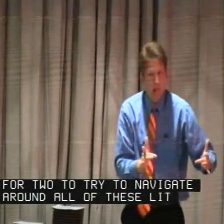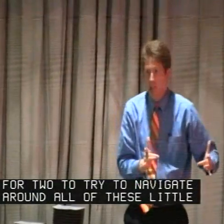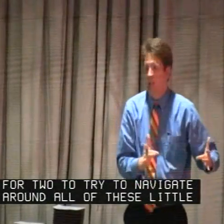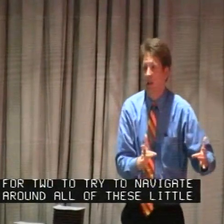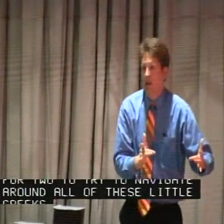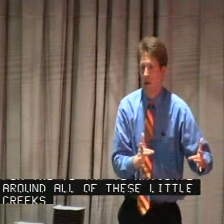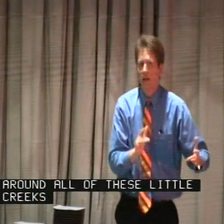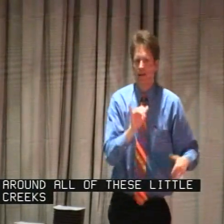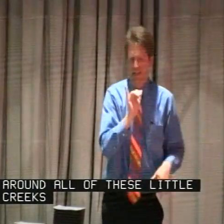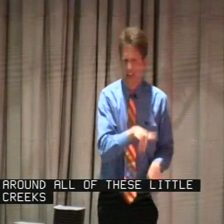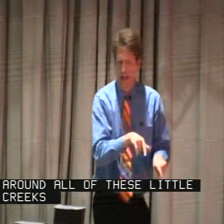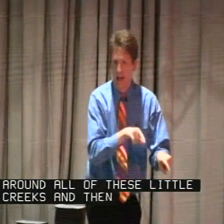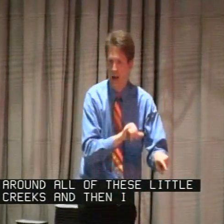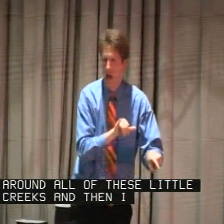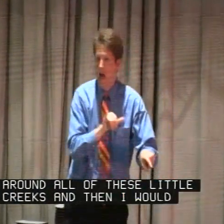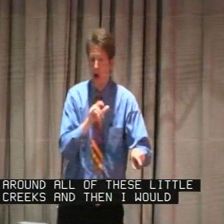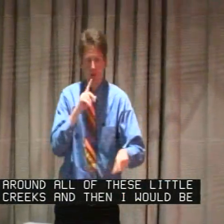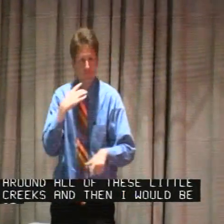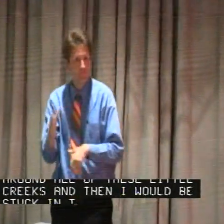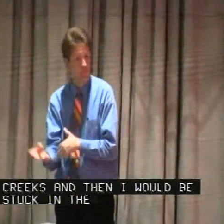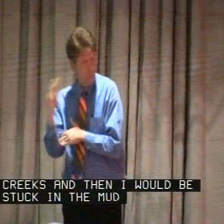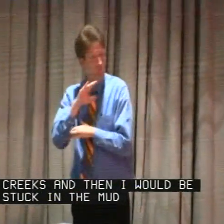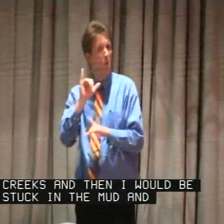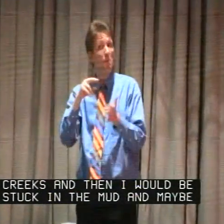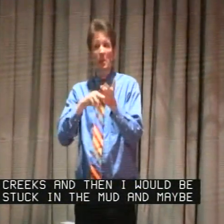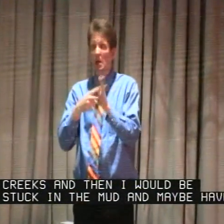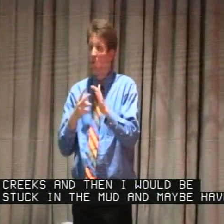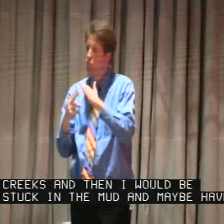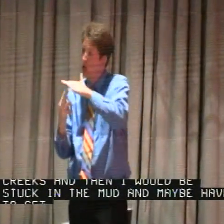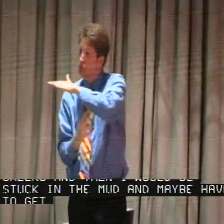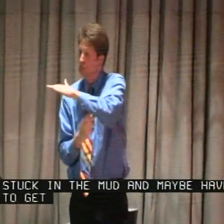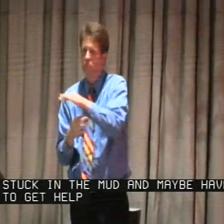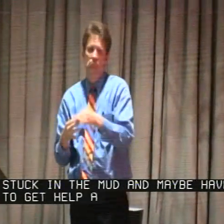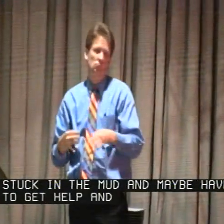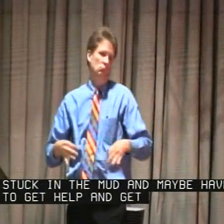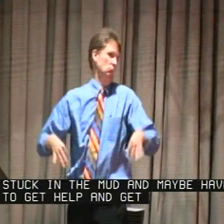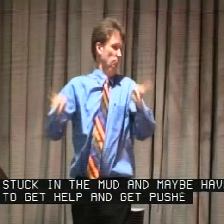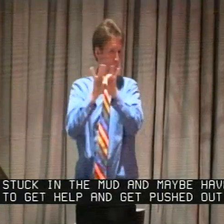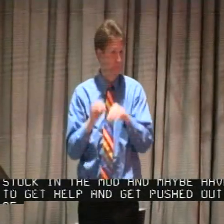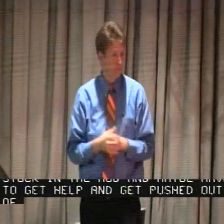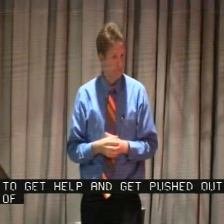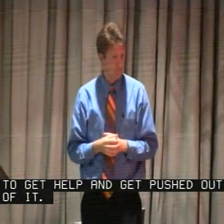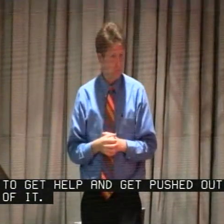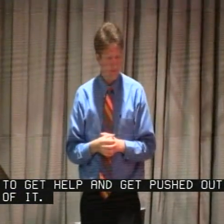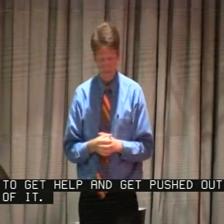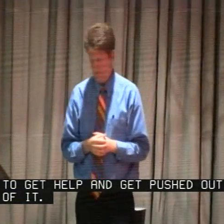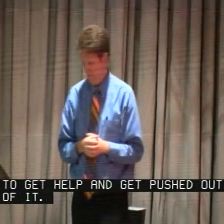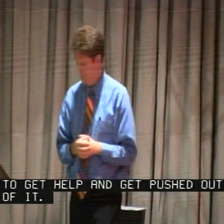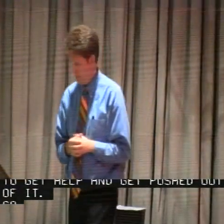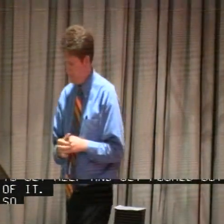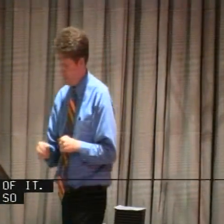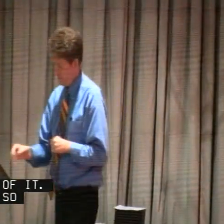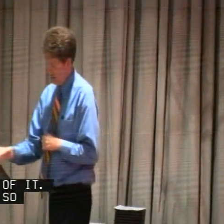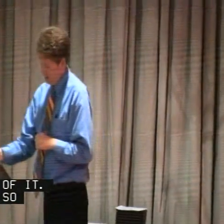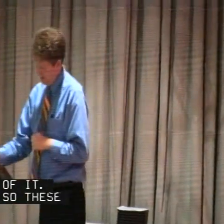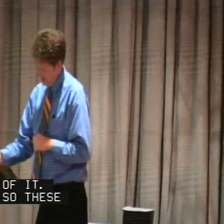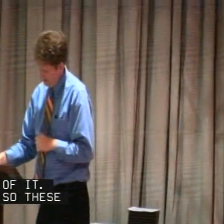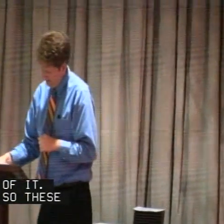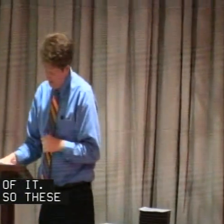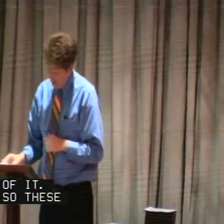in the mud and maybe have to get help to get pushed out of it. So, these bridges are absolutely crucial for all